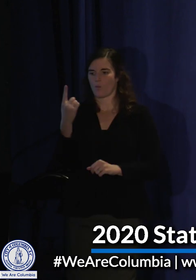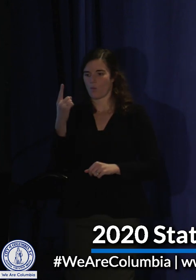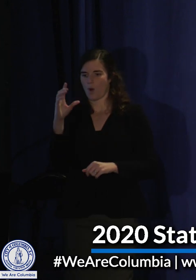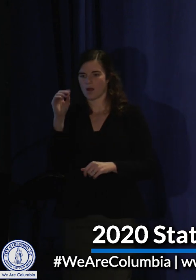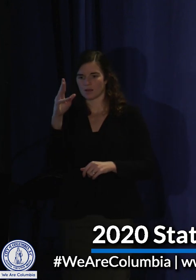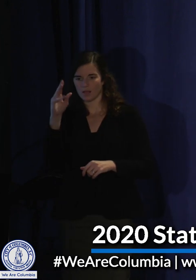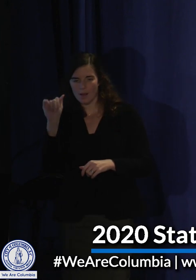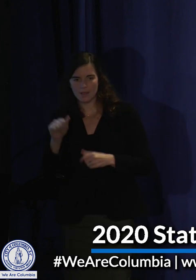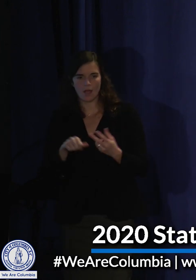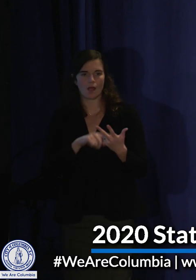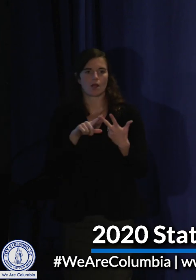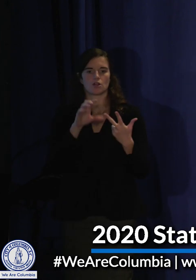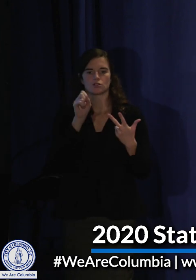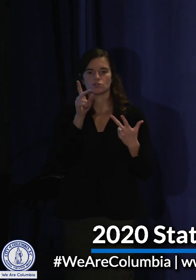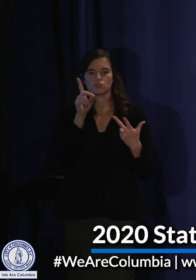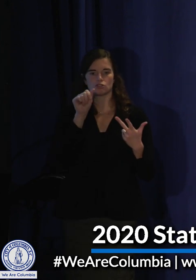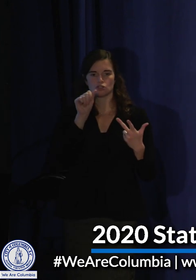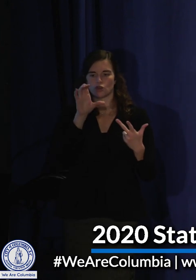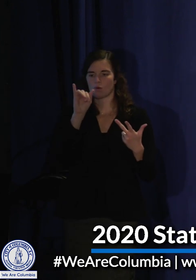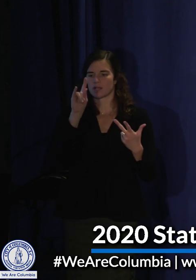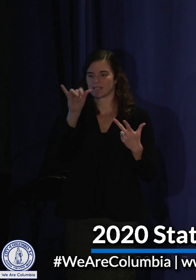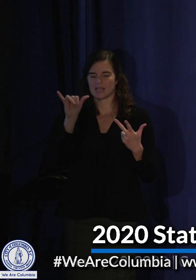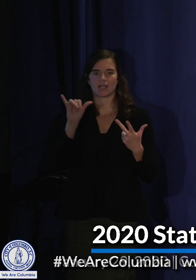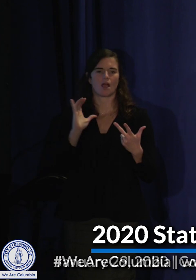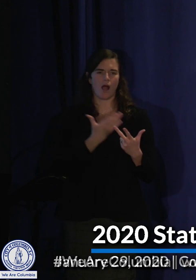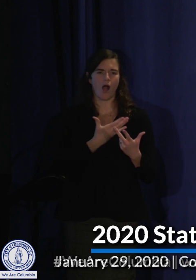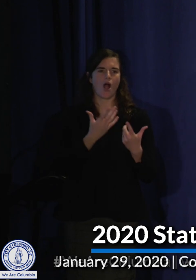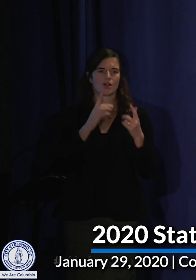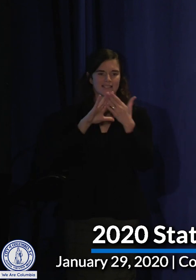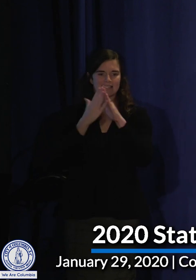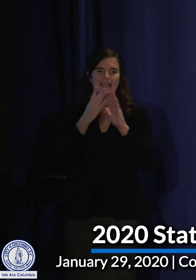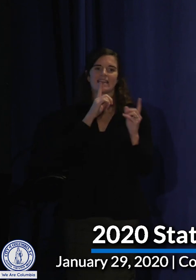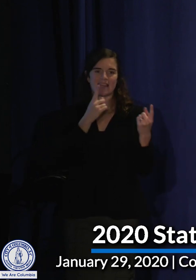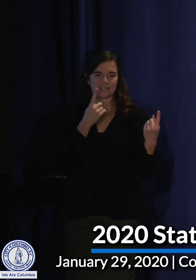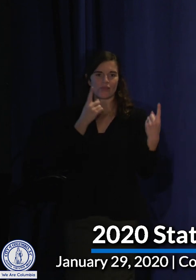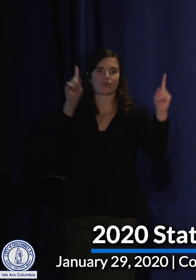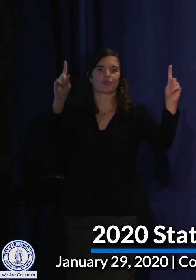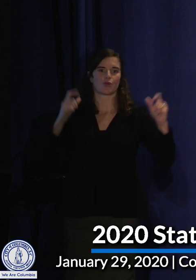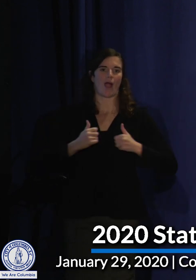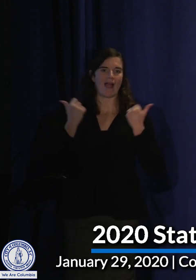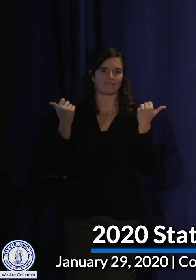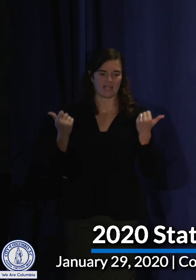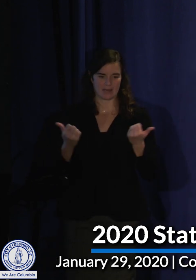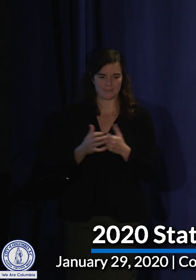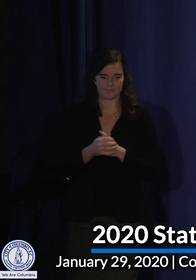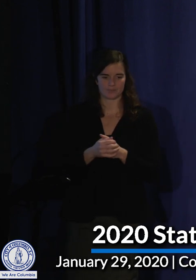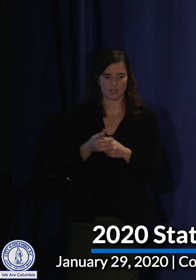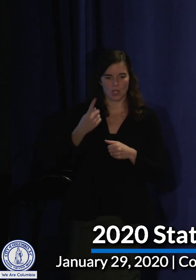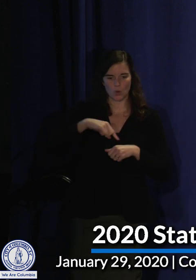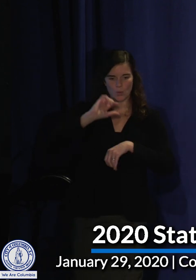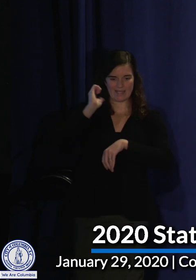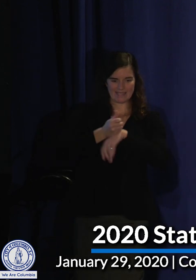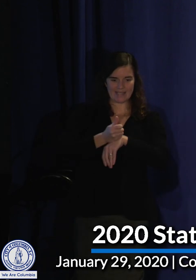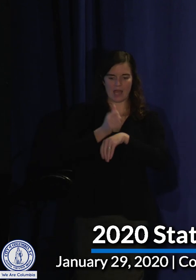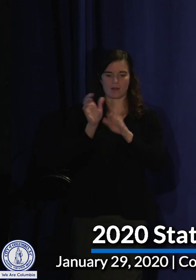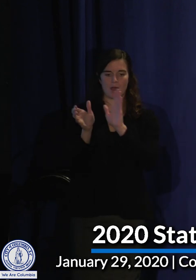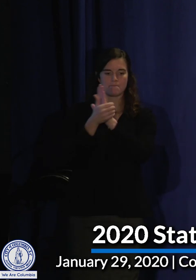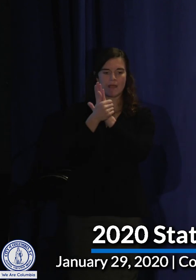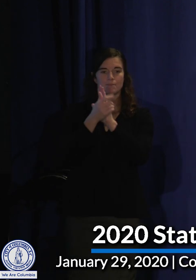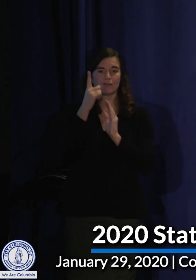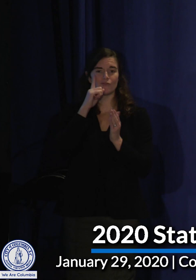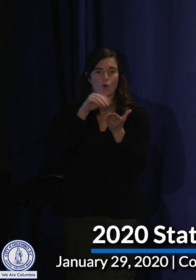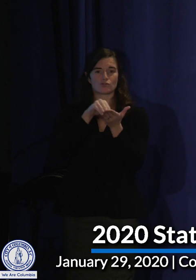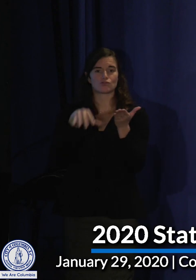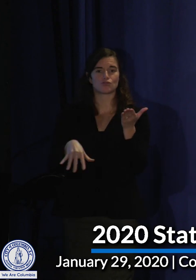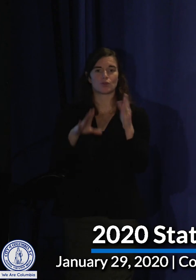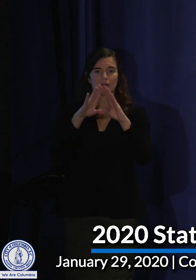and so many others. The heart of our city is thriving. We facilitated an amendment to our zoning code to permit student housing